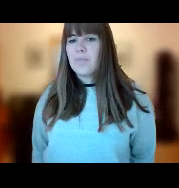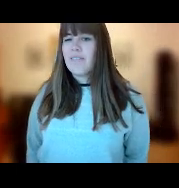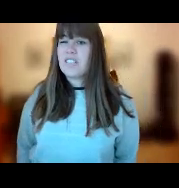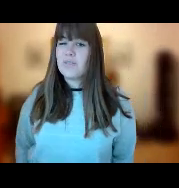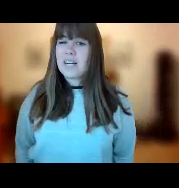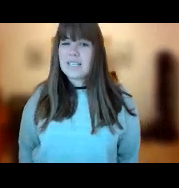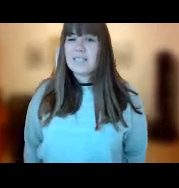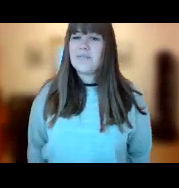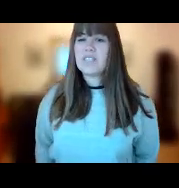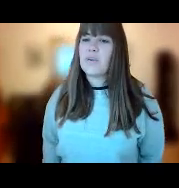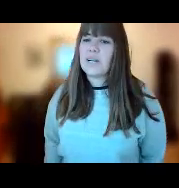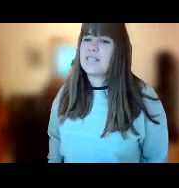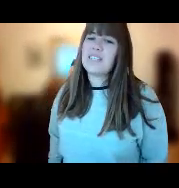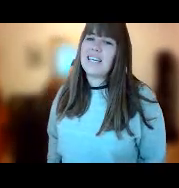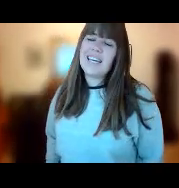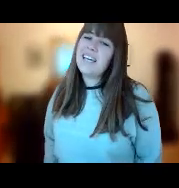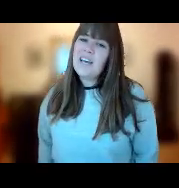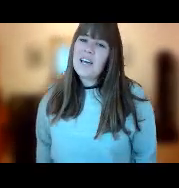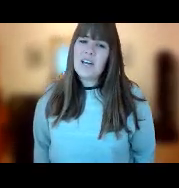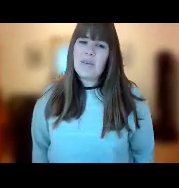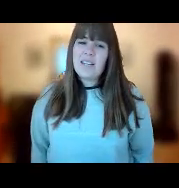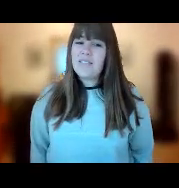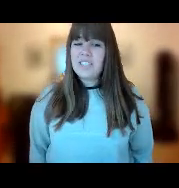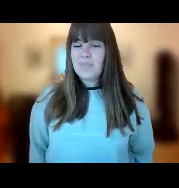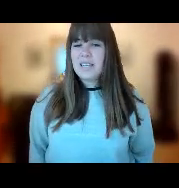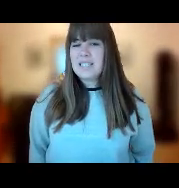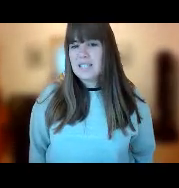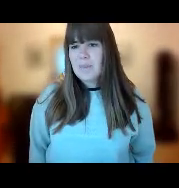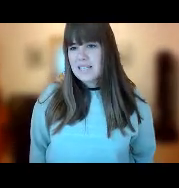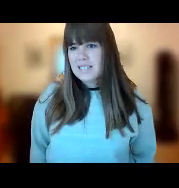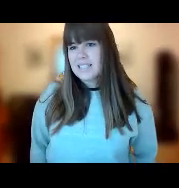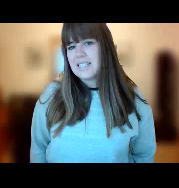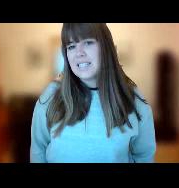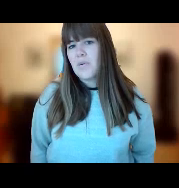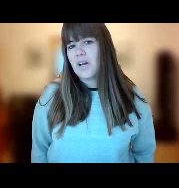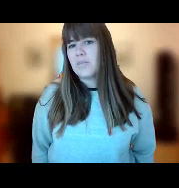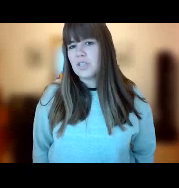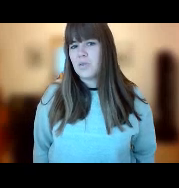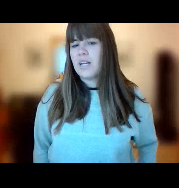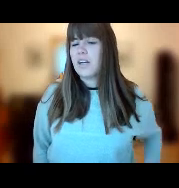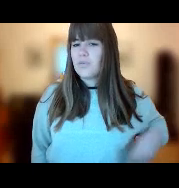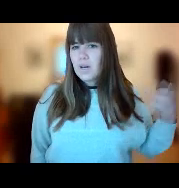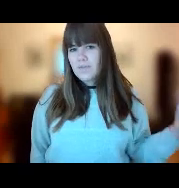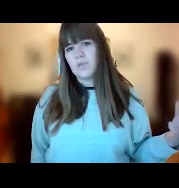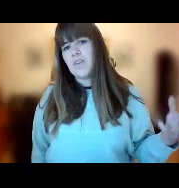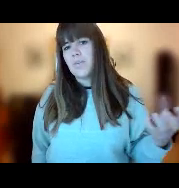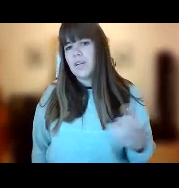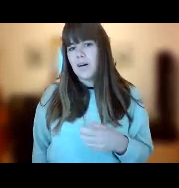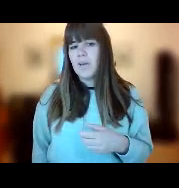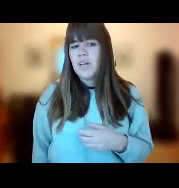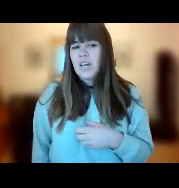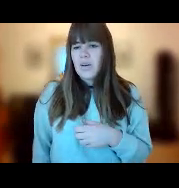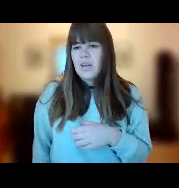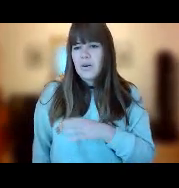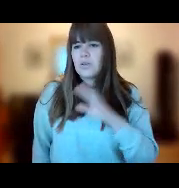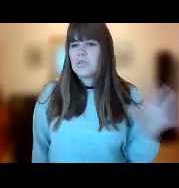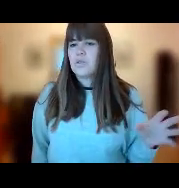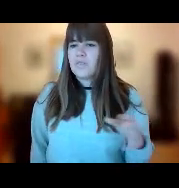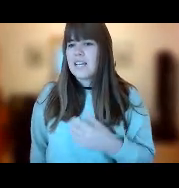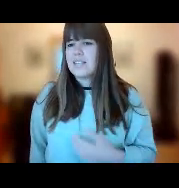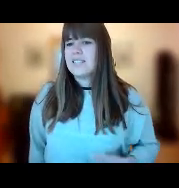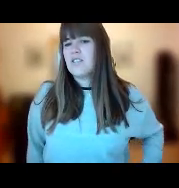break down barriers to access in physical activity in a range of places and spaces. So I work much more in that kind of workforce development arm, going